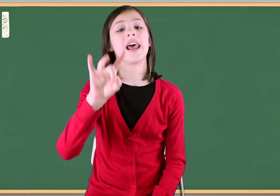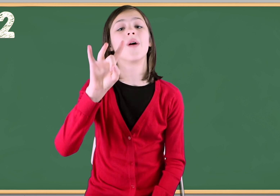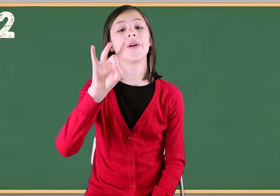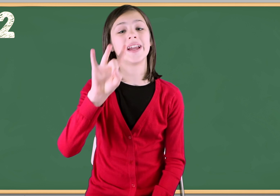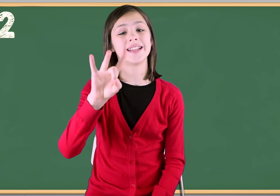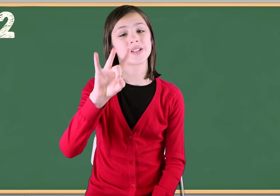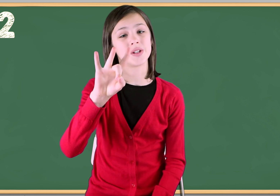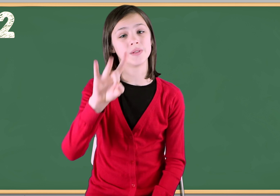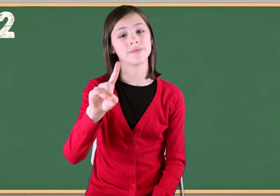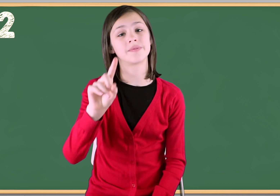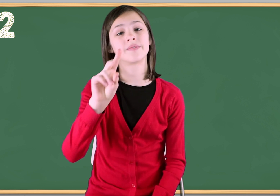now 82,